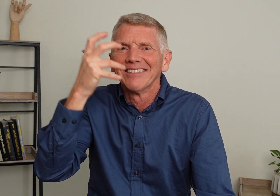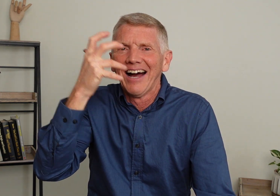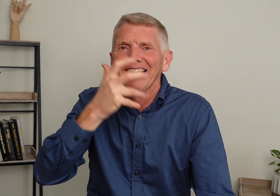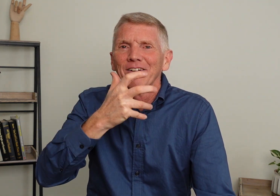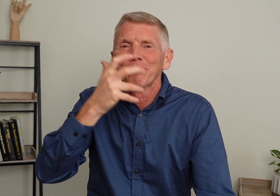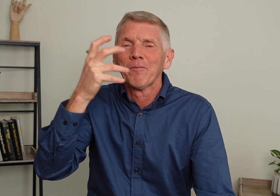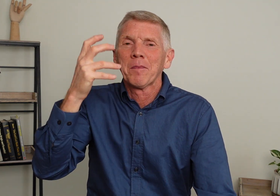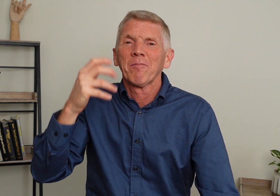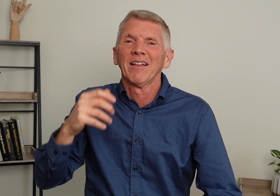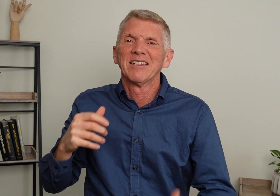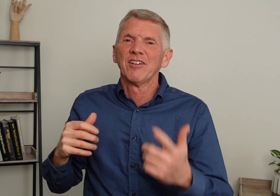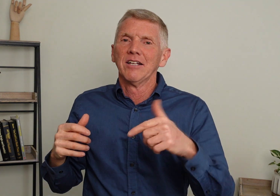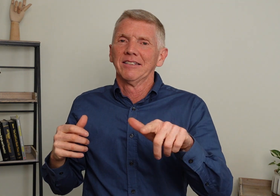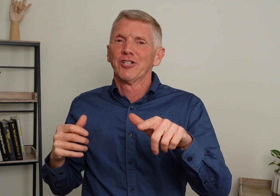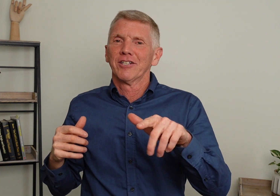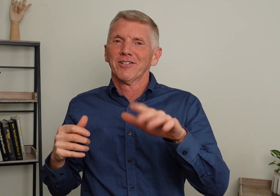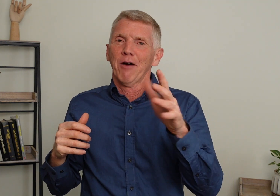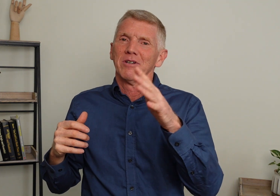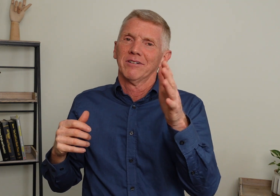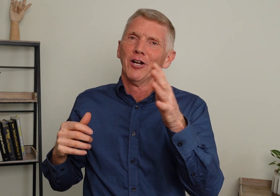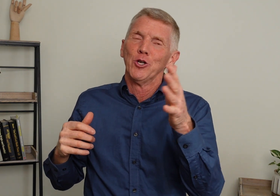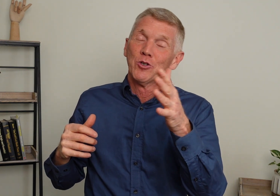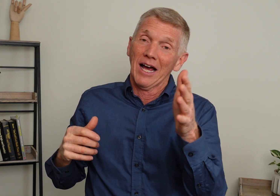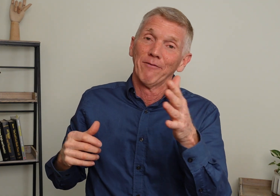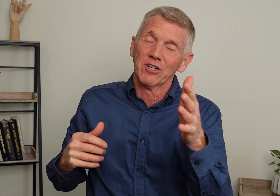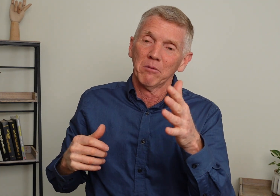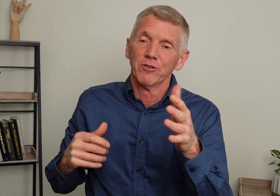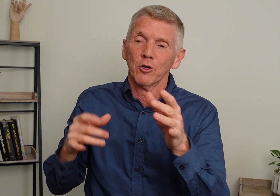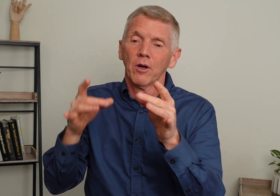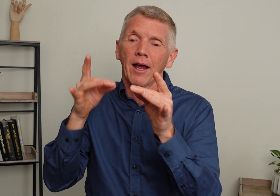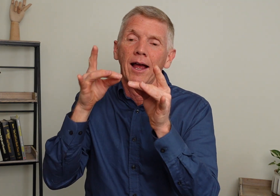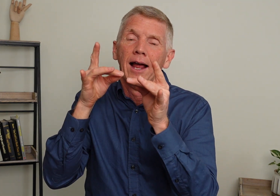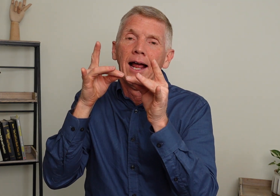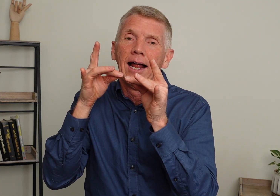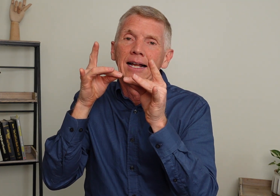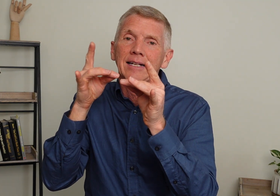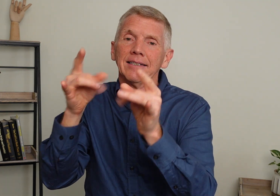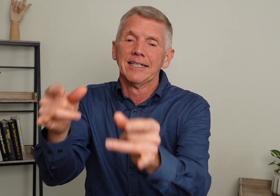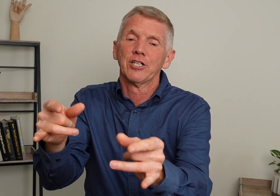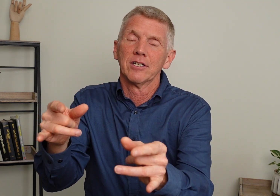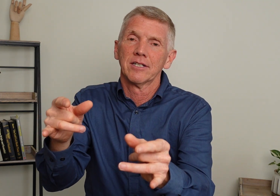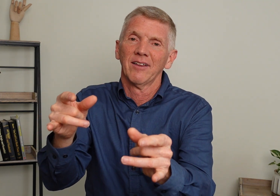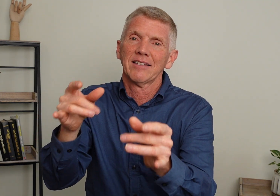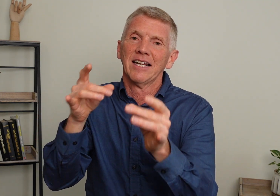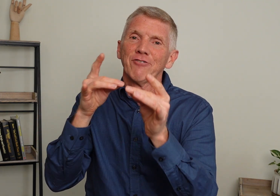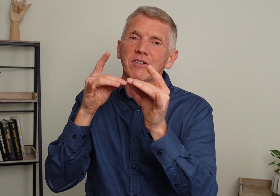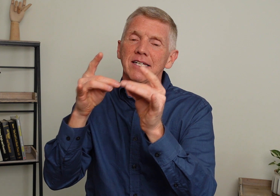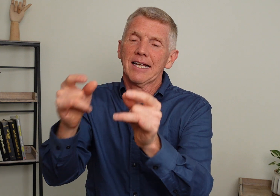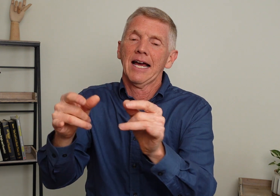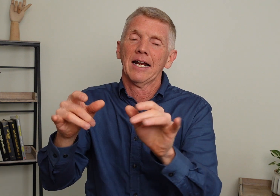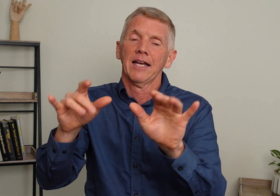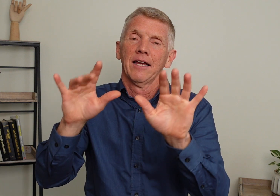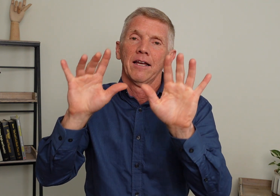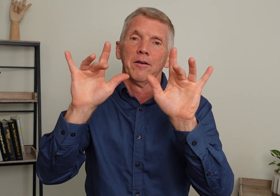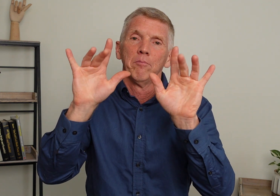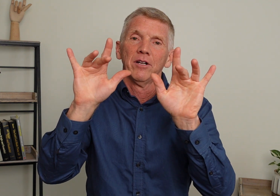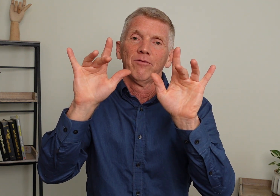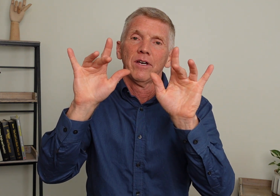Got it? Let's get you delicious because that was a new sign for some of you. Delicious. That's an interesting sign. Middle